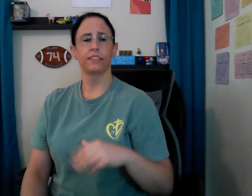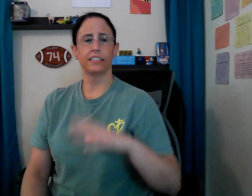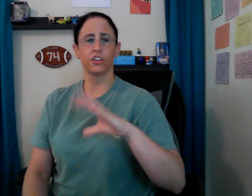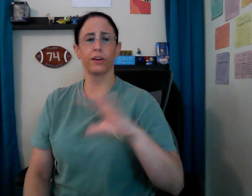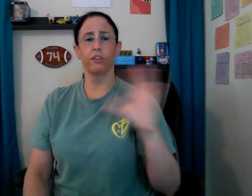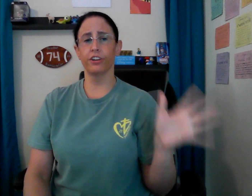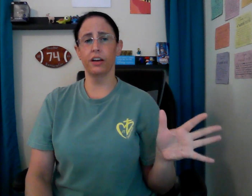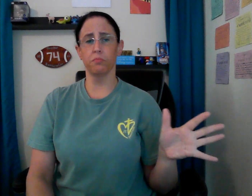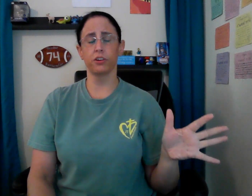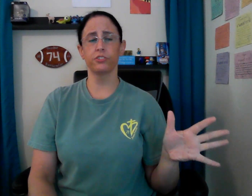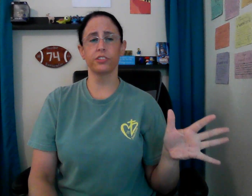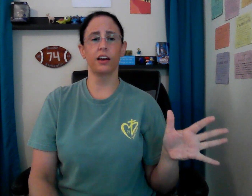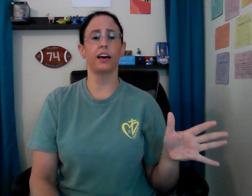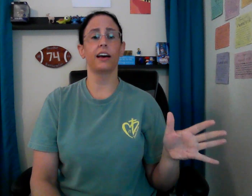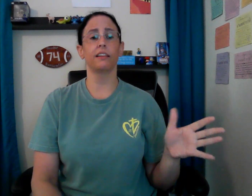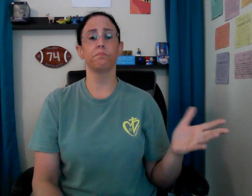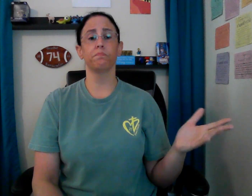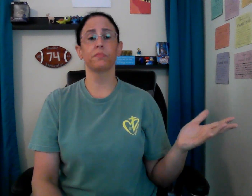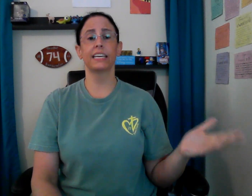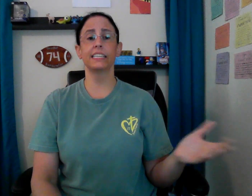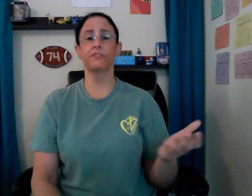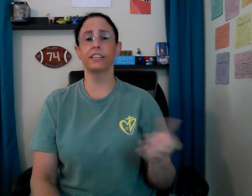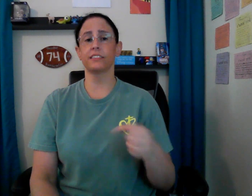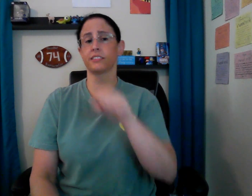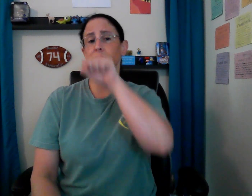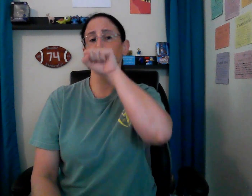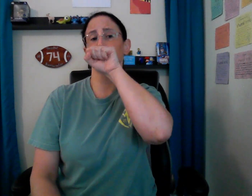That's going over numbers. Kiss fist.